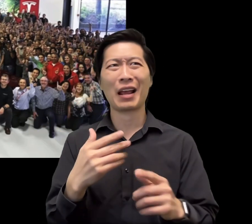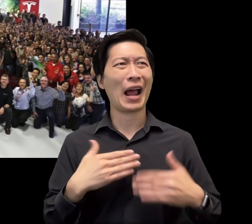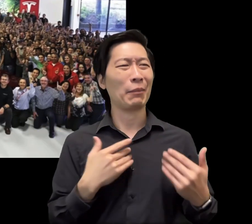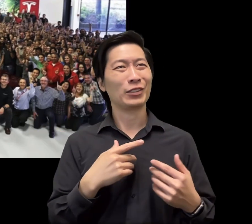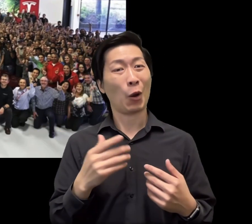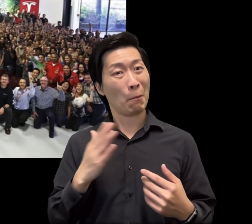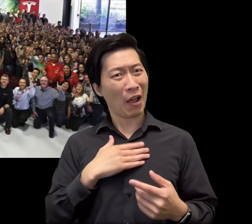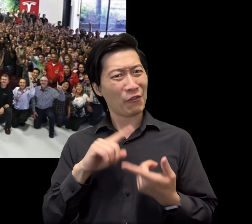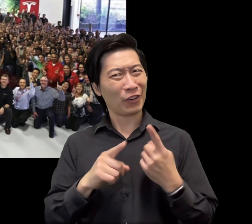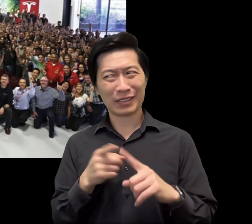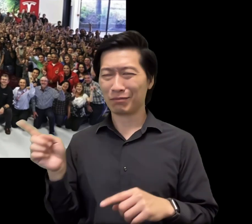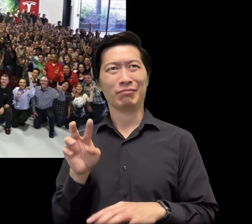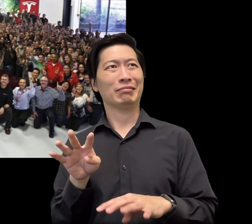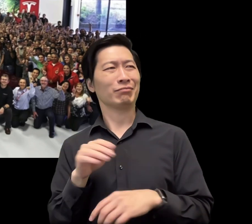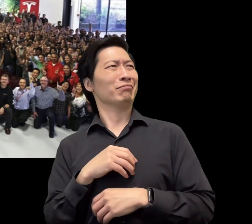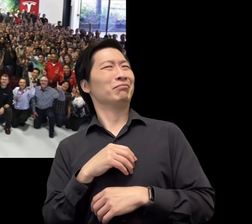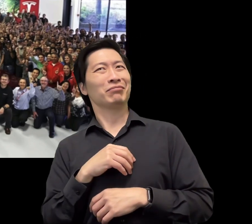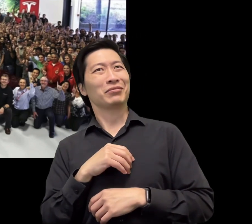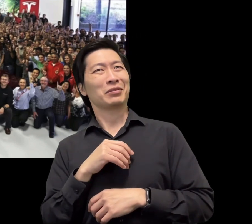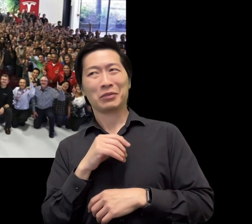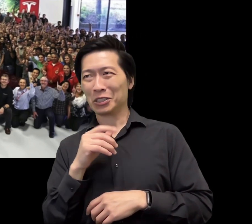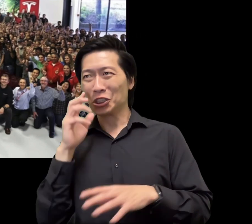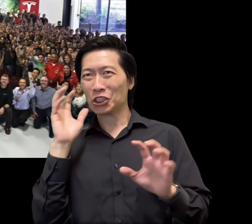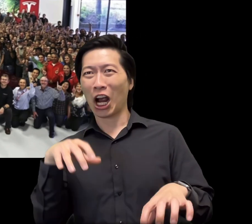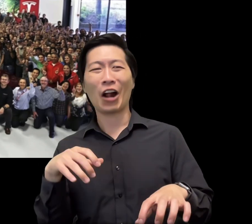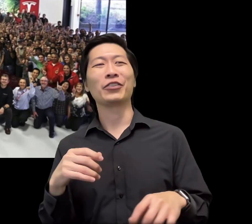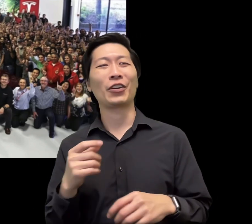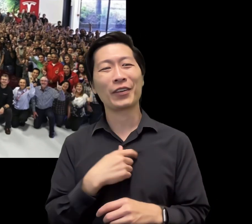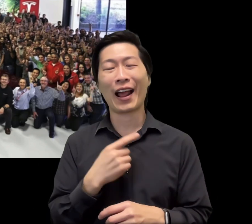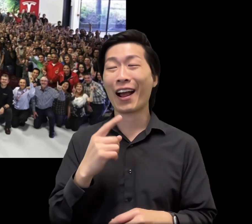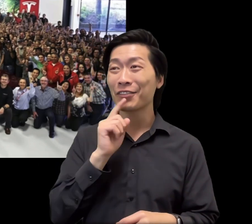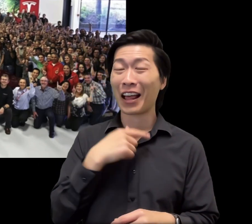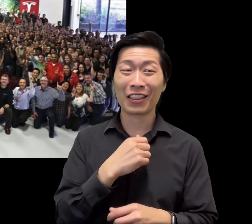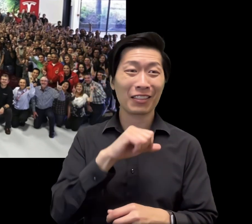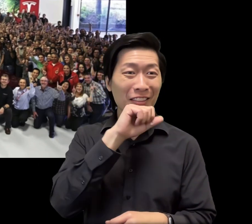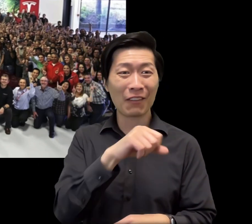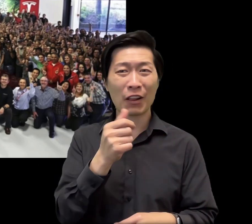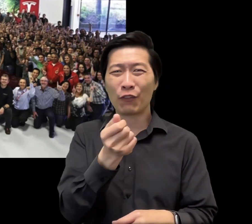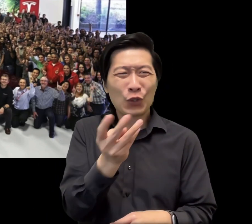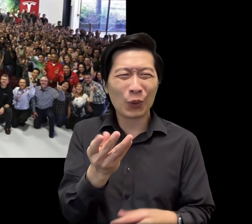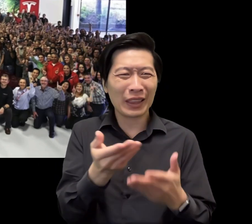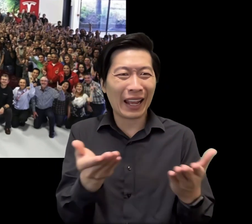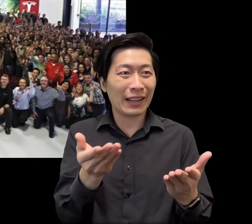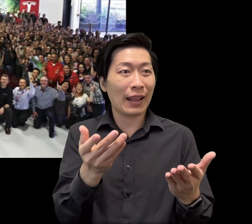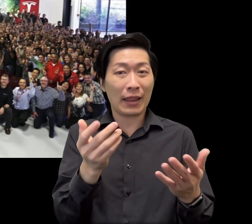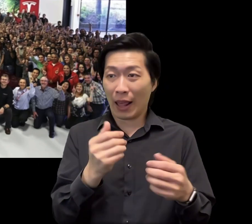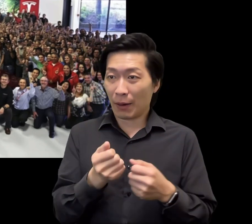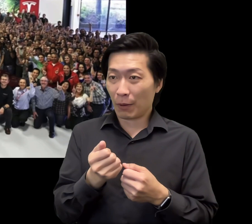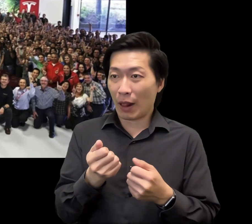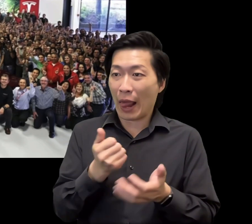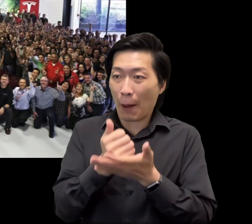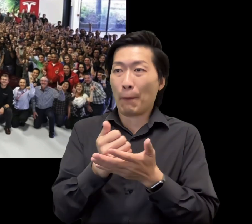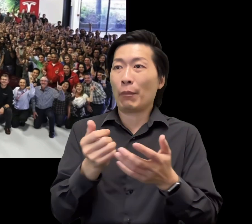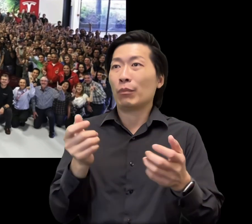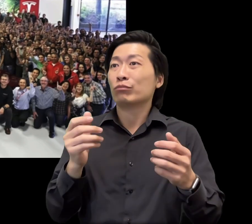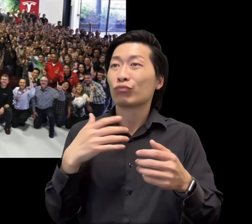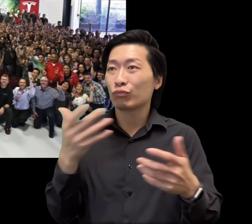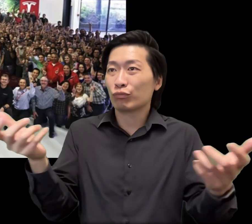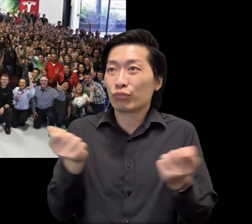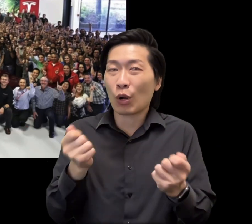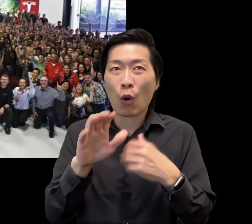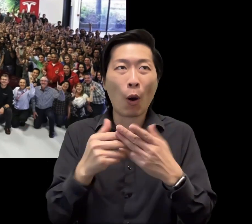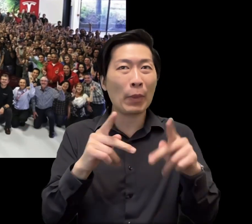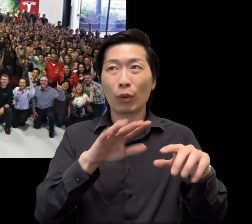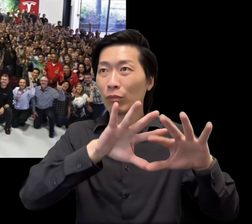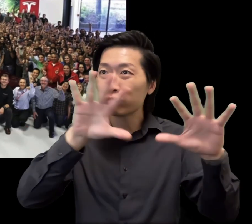it's just like they're actually like rattled that that's a thing. And I just love that there's so few things in the world that bring people together